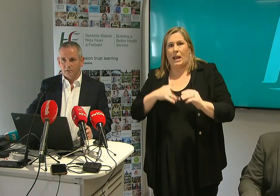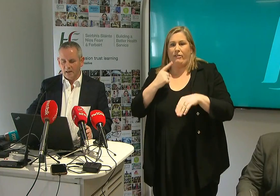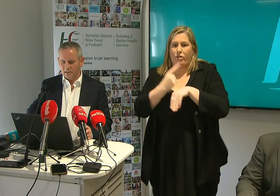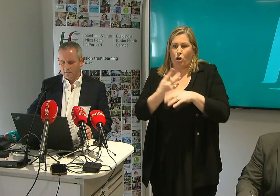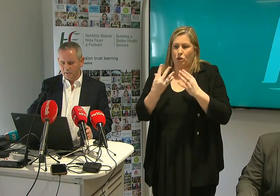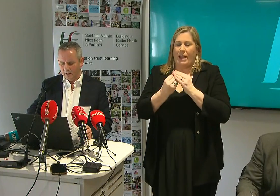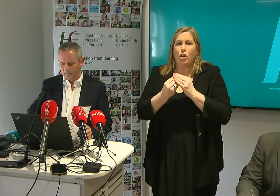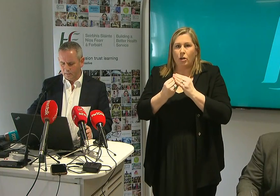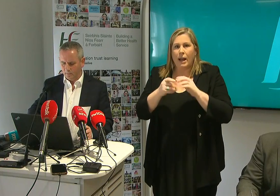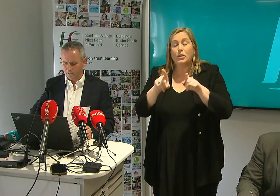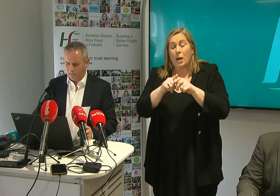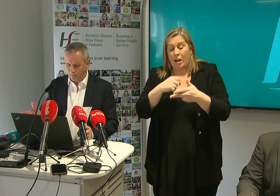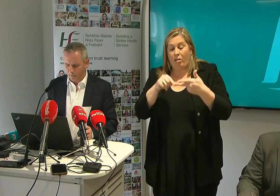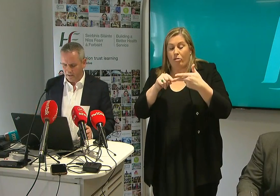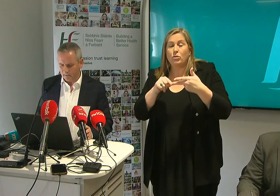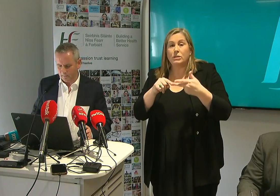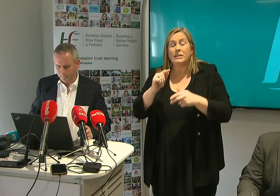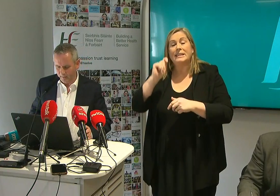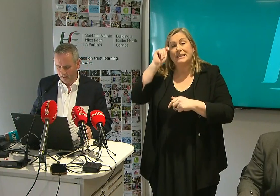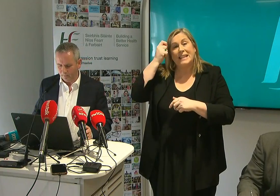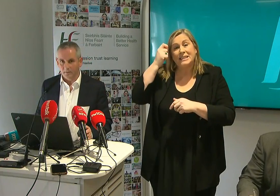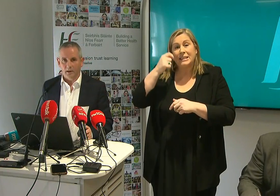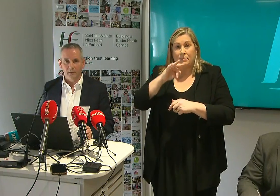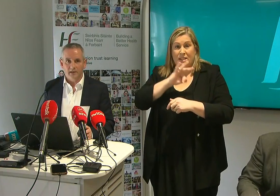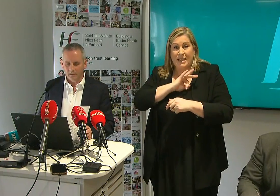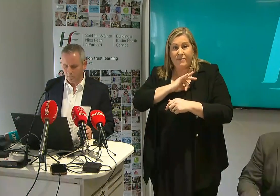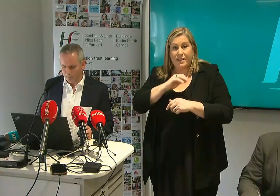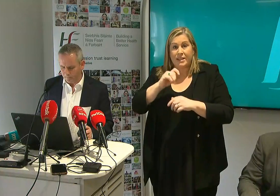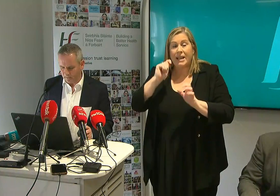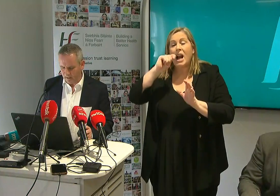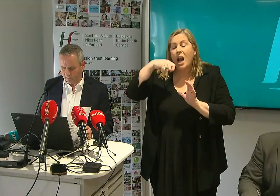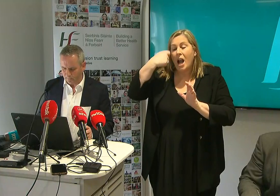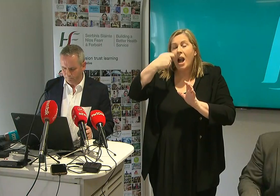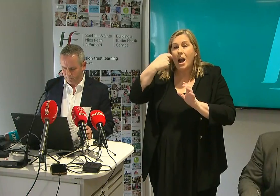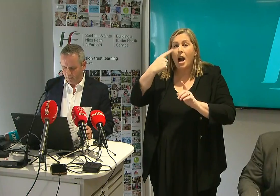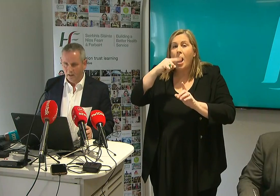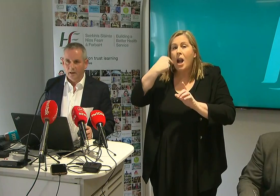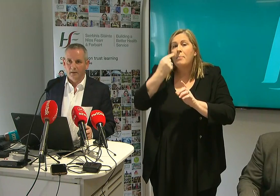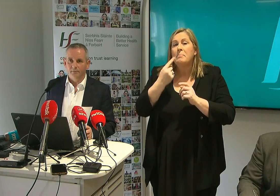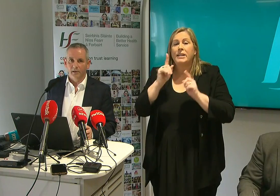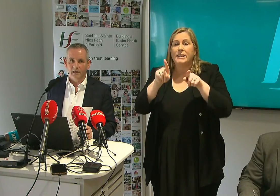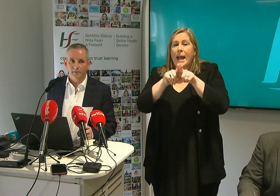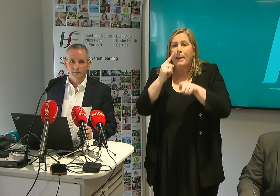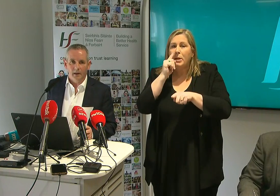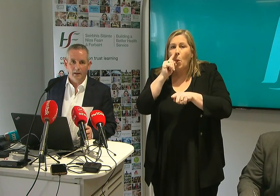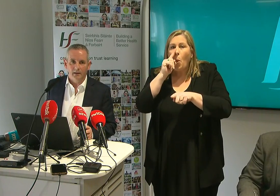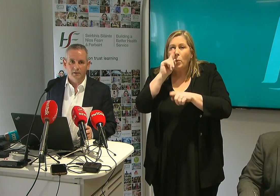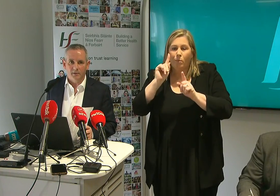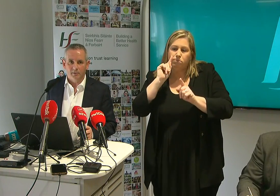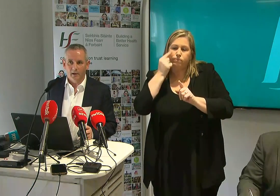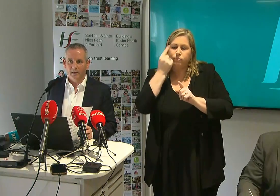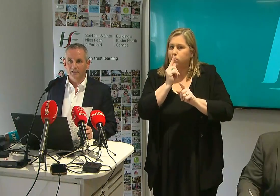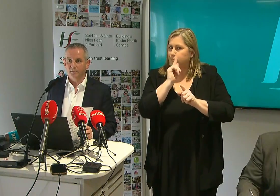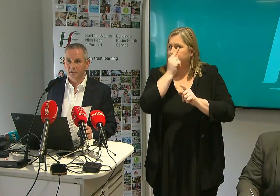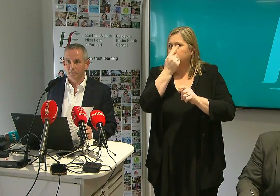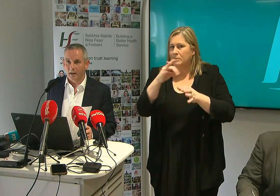Thirdly, the actual tests themselves, which the swab test, are nasal and swab tests. And finally, giving the